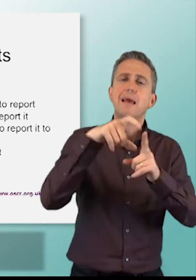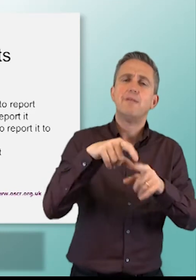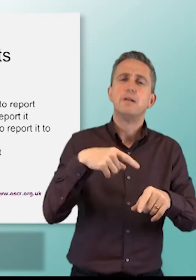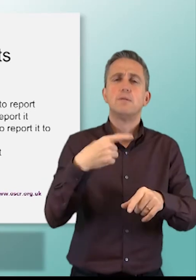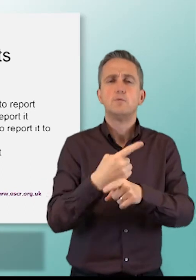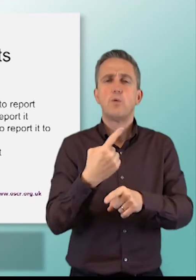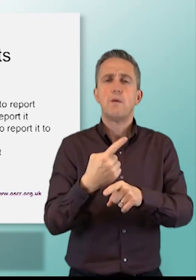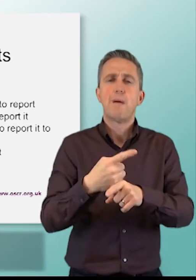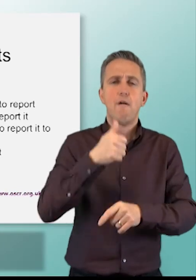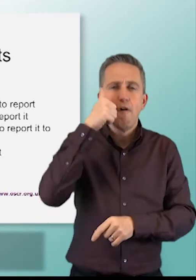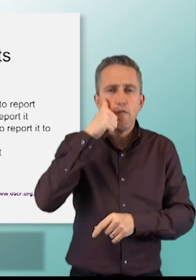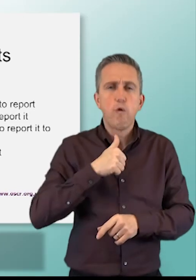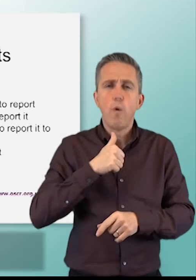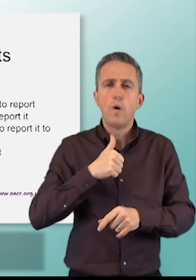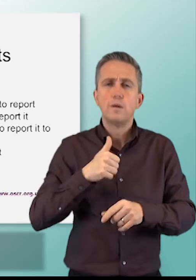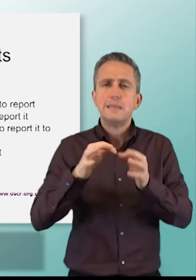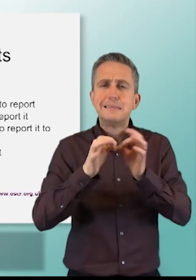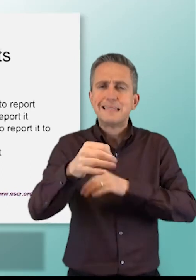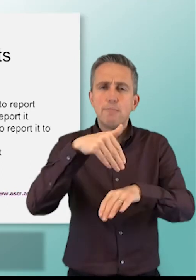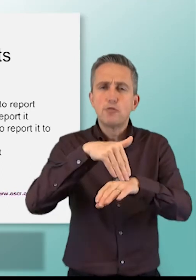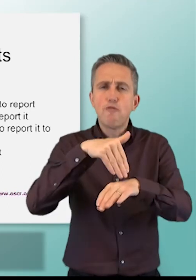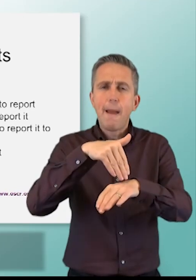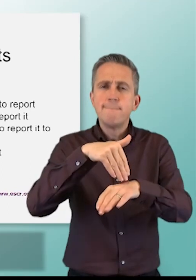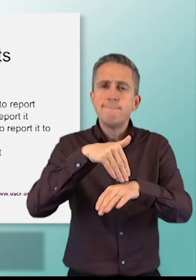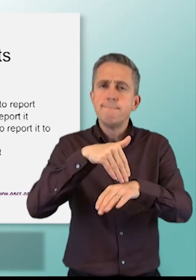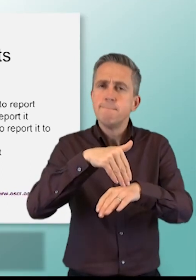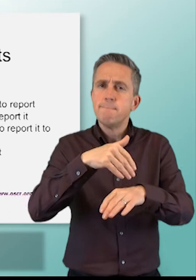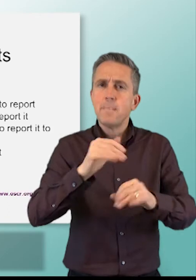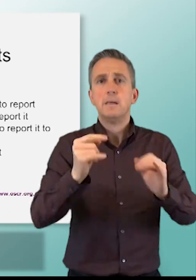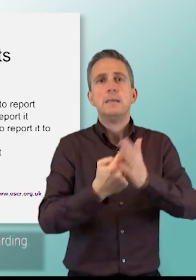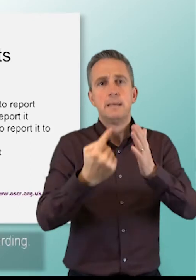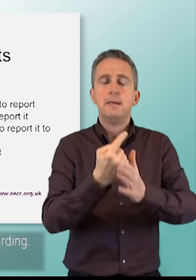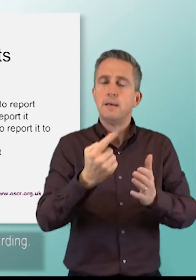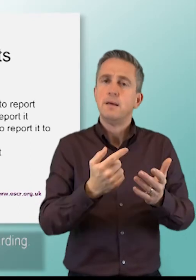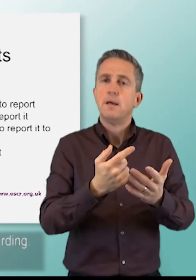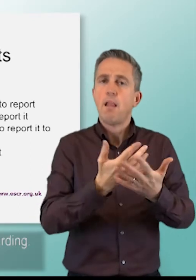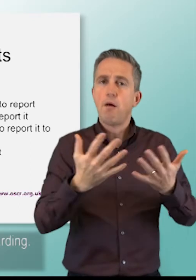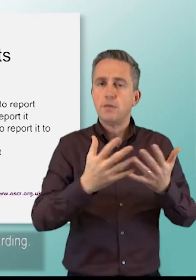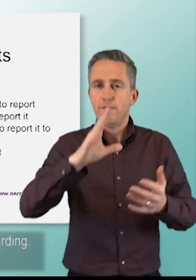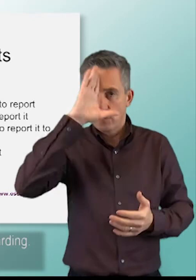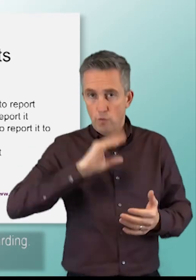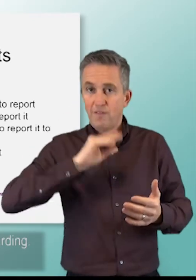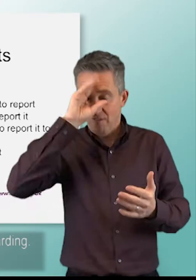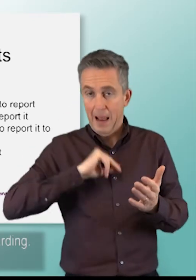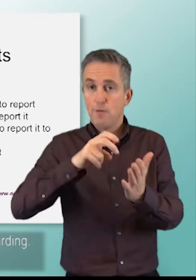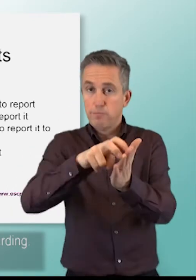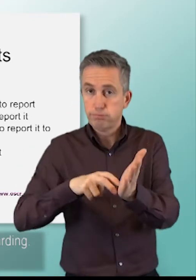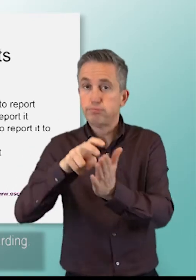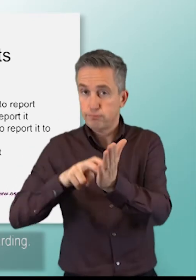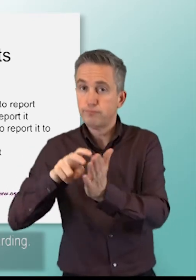talking about, fraud and cybercrime, that's actually our biggest number of stuff that's coming in terms of notifiable events. It's definitely not